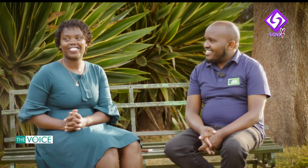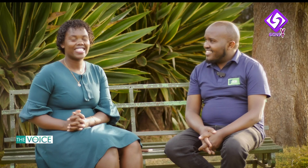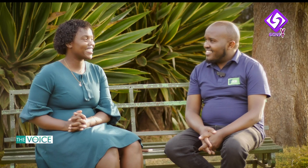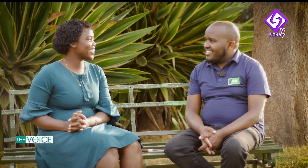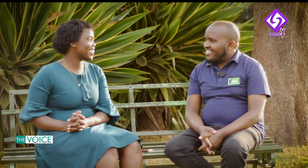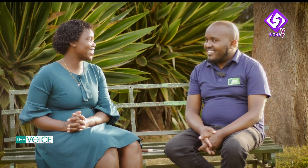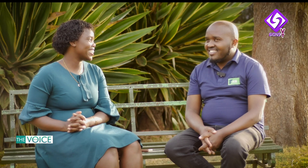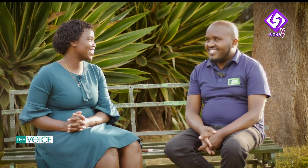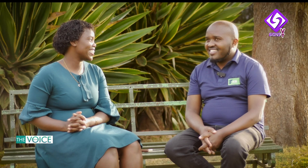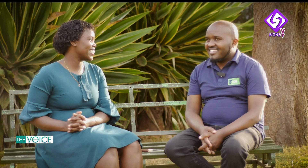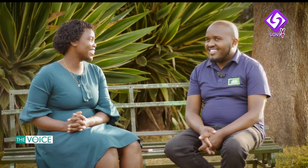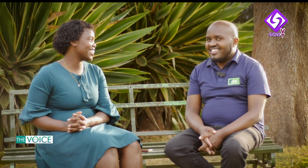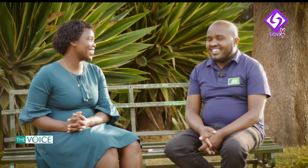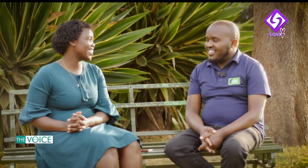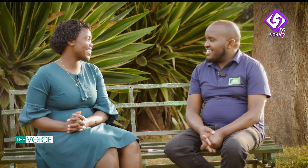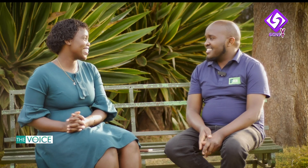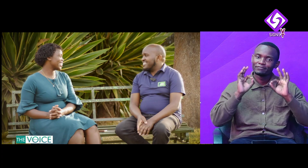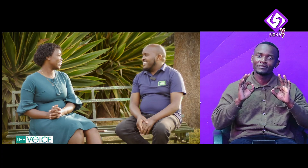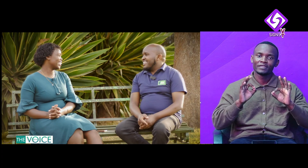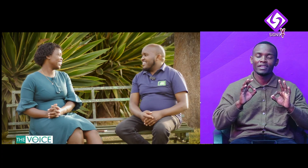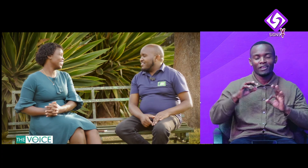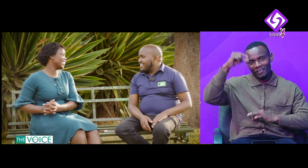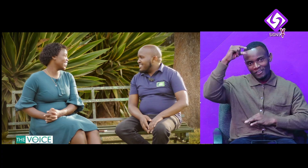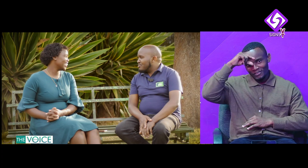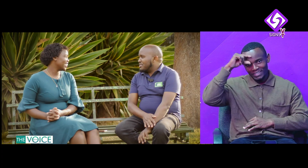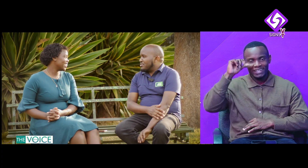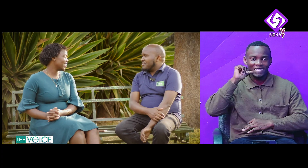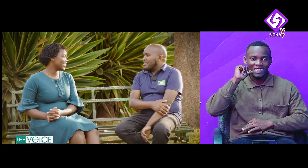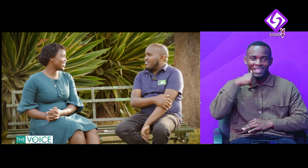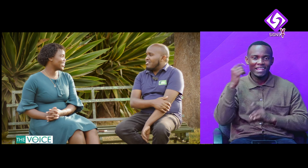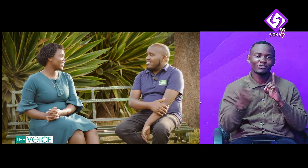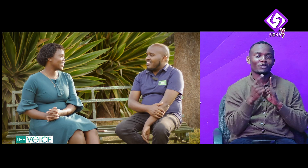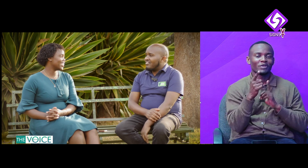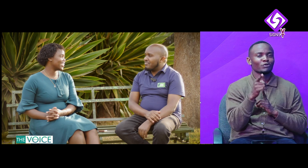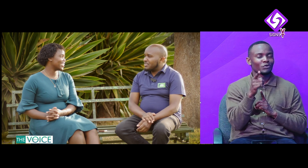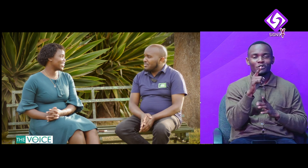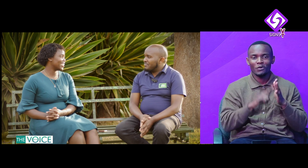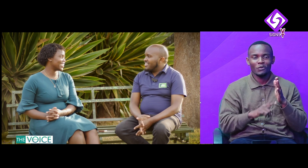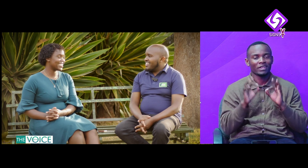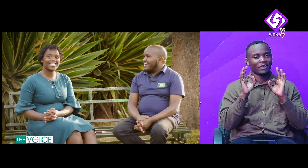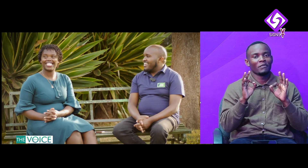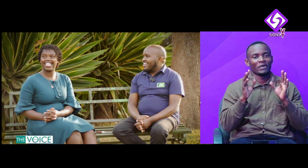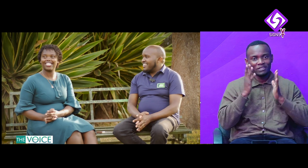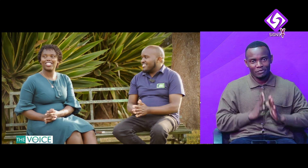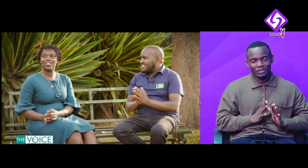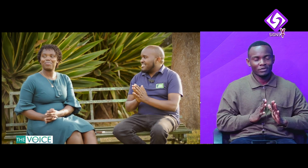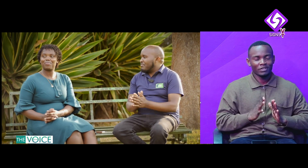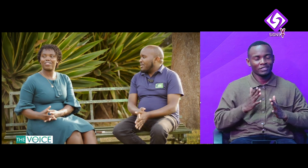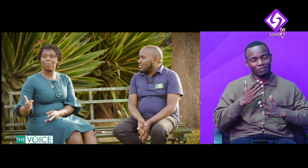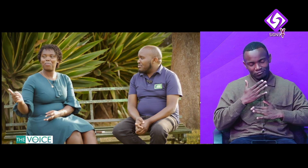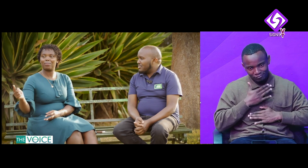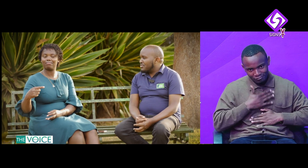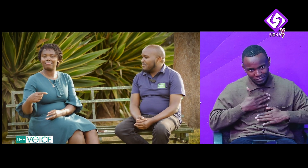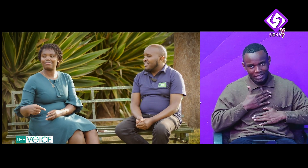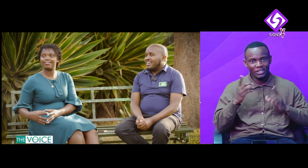do and tell us what you do. Videliz, nice to meet you. You're a very, very lovely person. And it's a